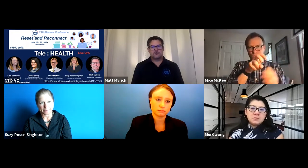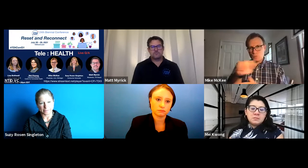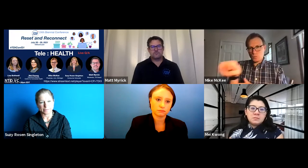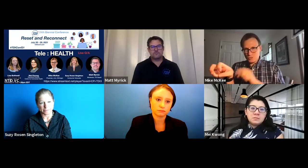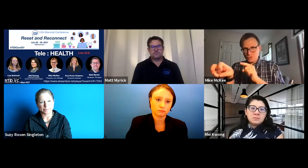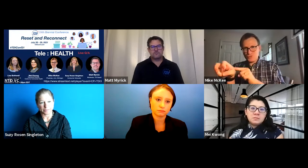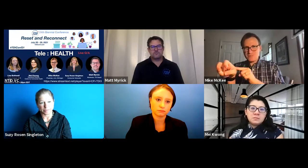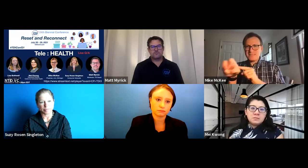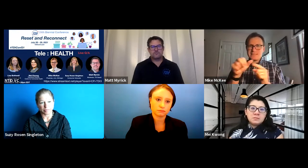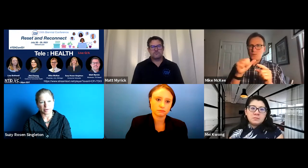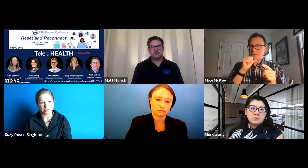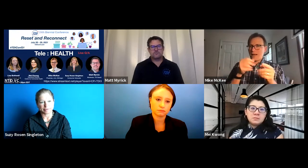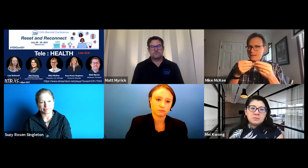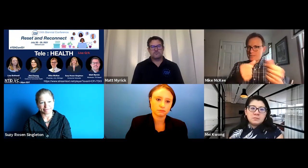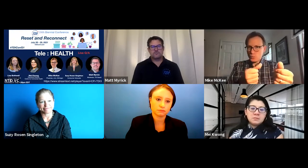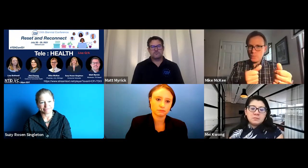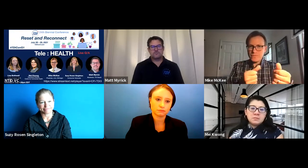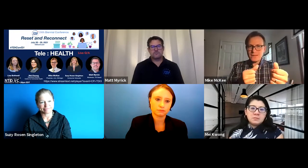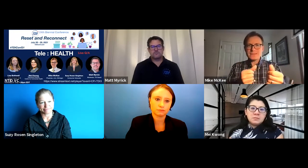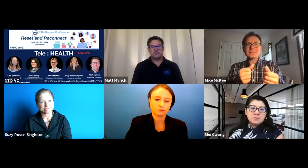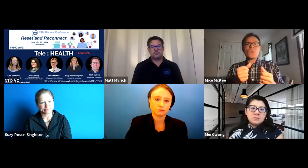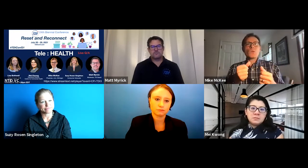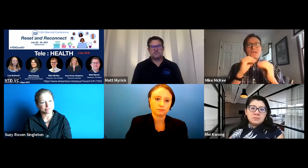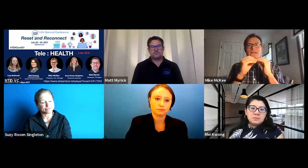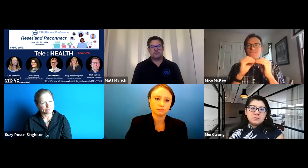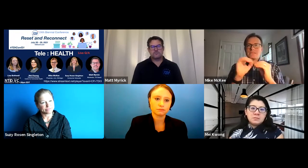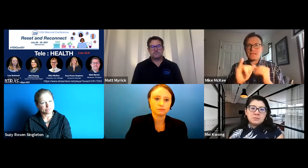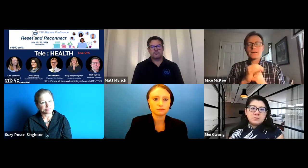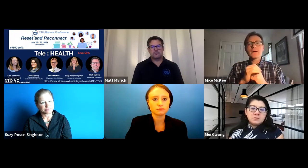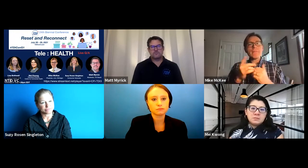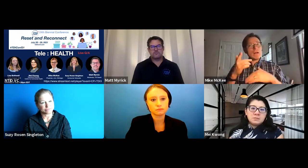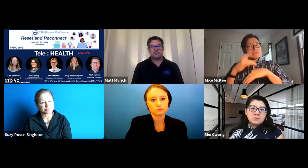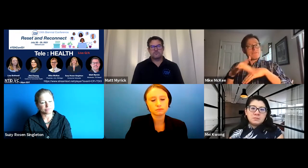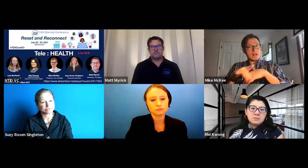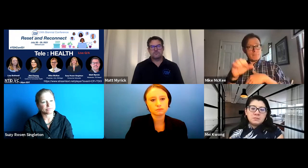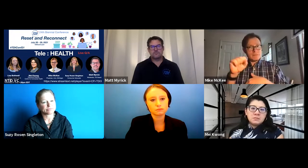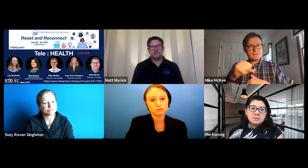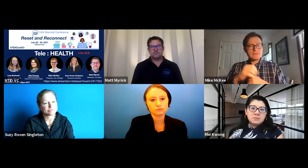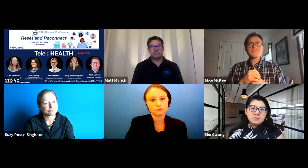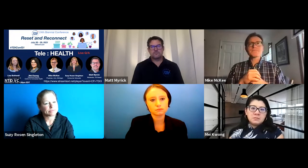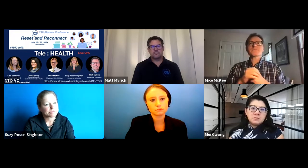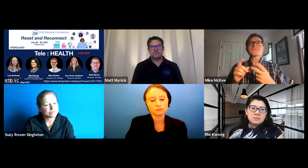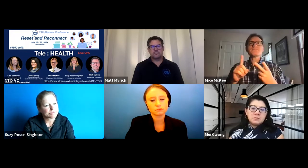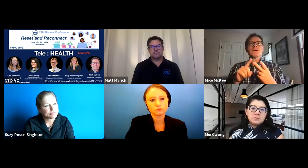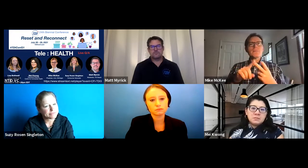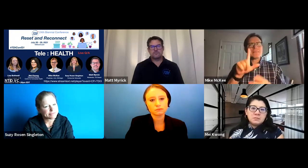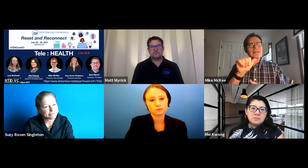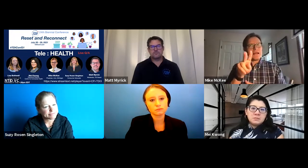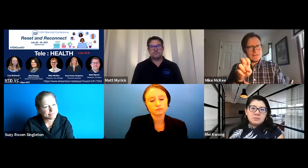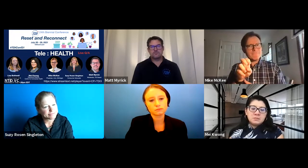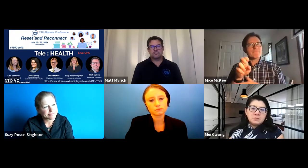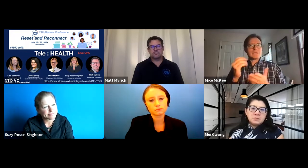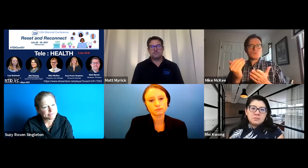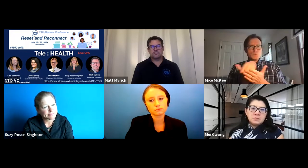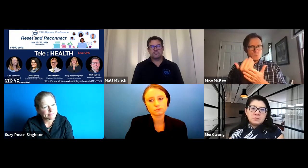Zoom link for CART, and they'll ask you to go to that Zoom link. Sometimes that isn't very efficient or smooth. So that's something that needs to be